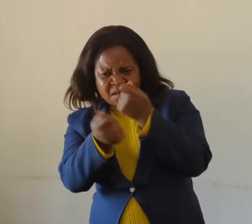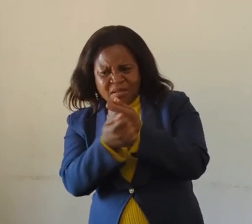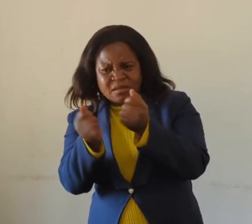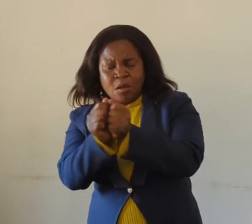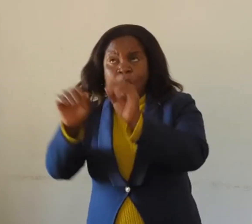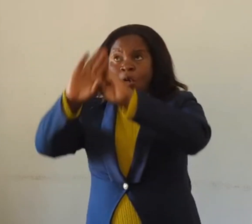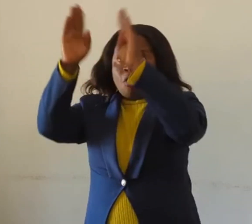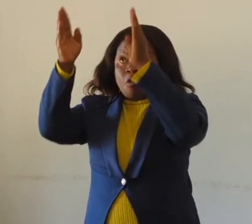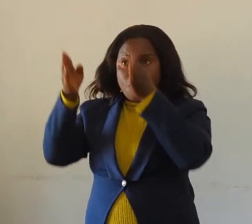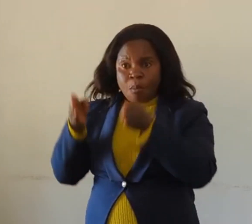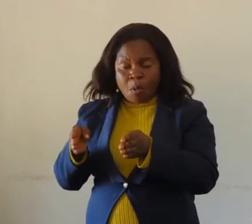or booths.